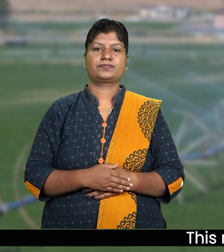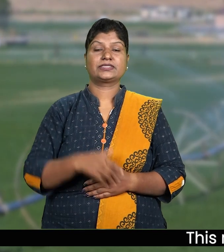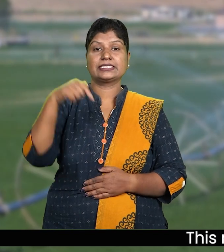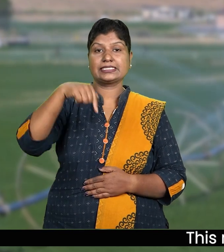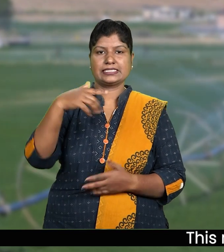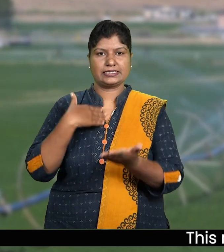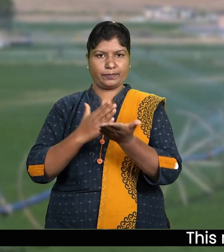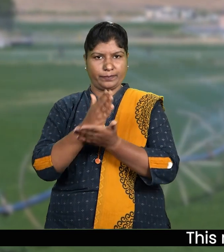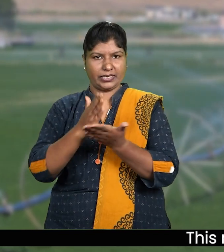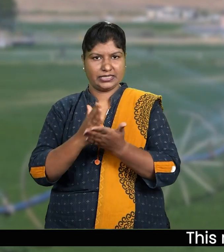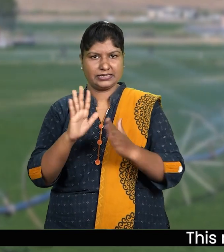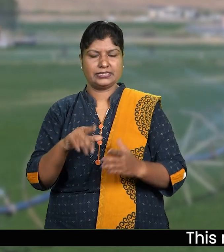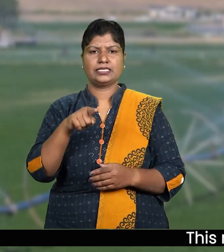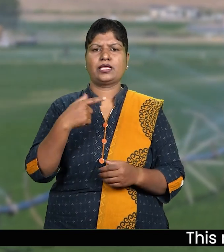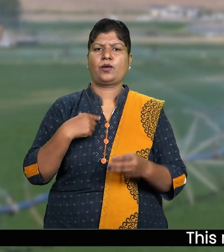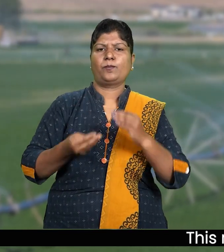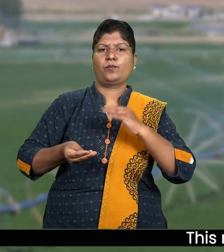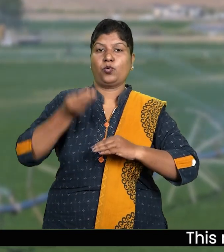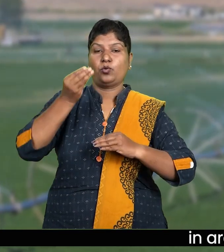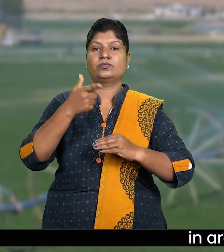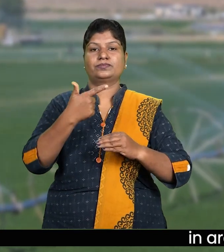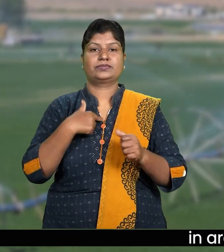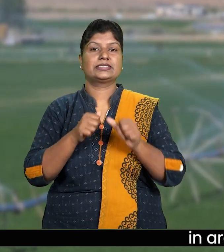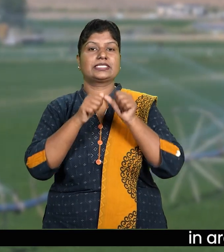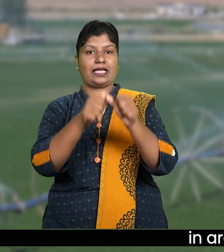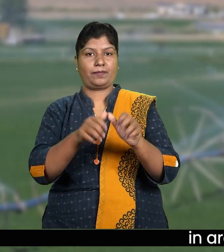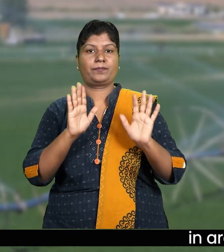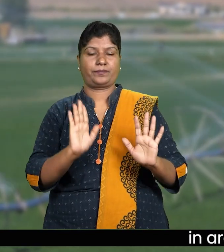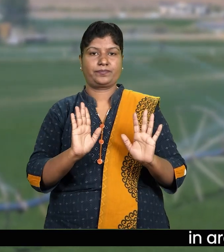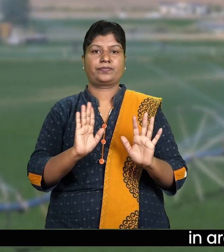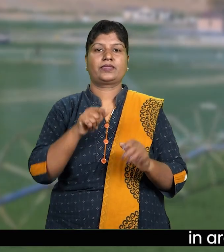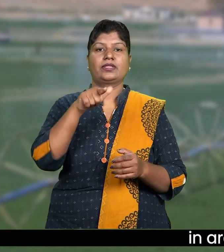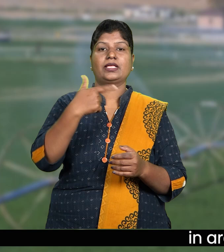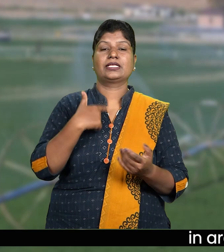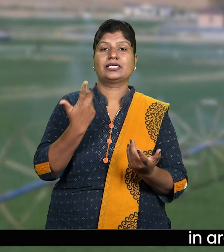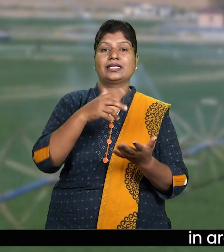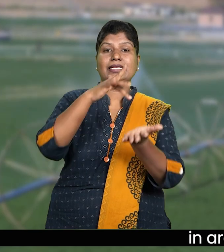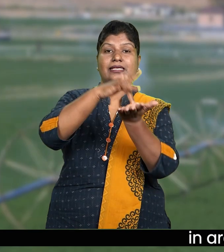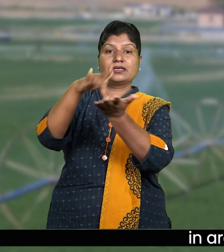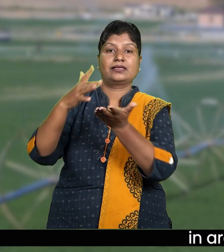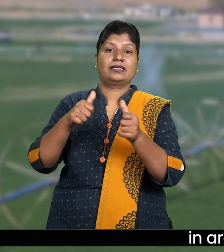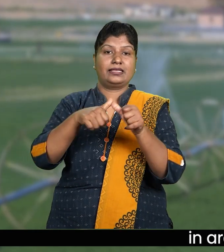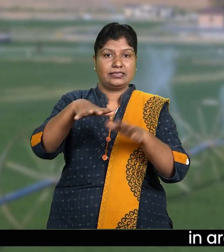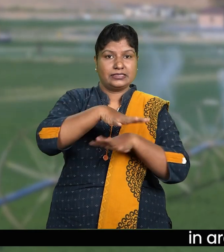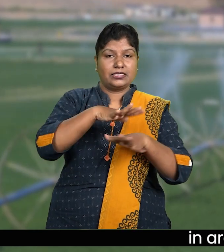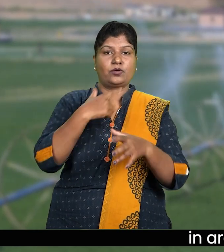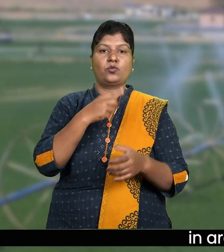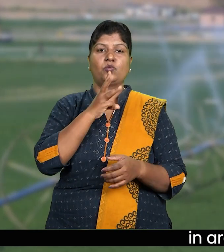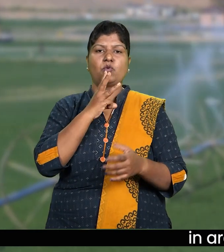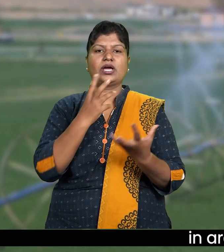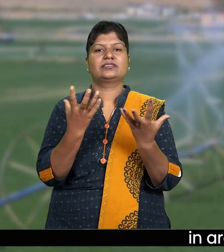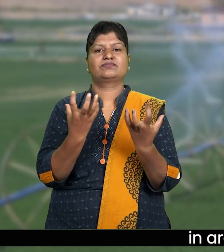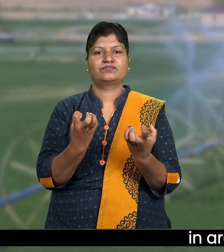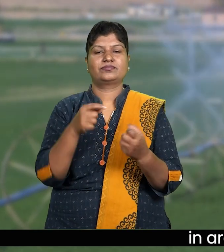This method is much advisable in areas facing water scarcity.